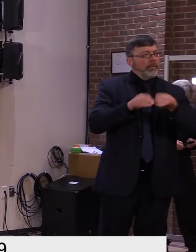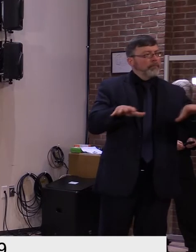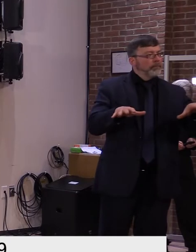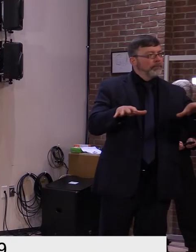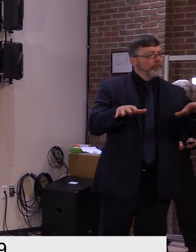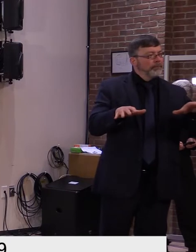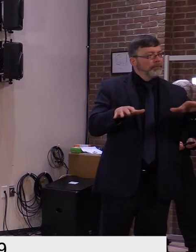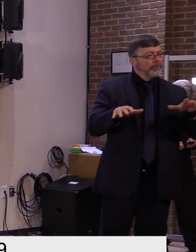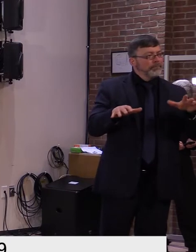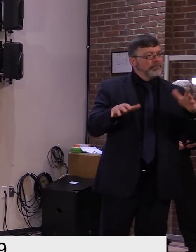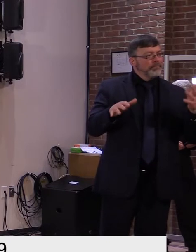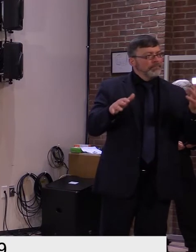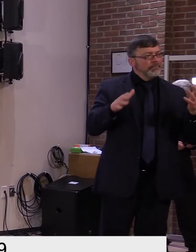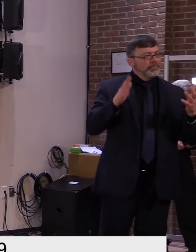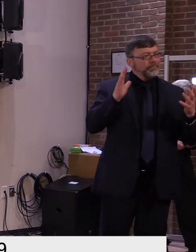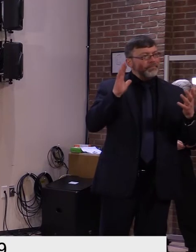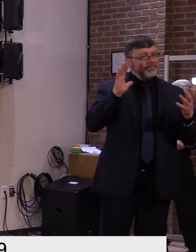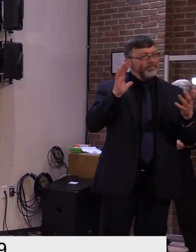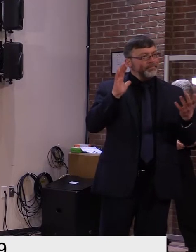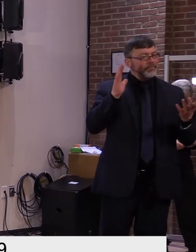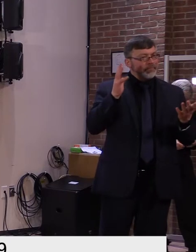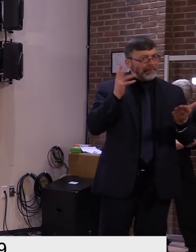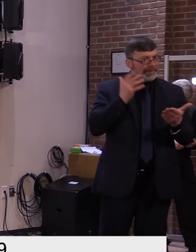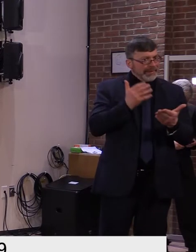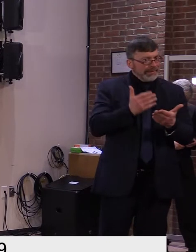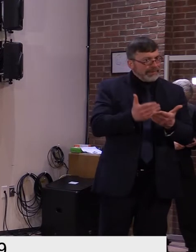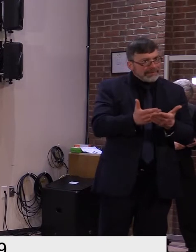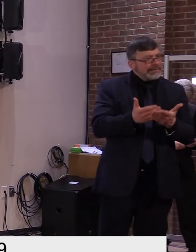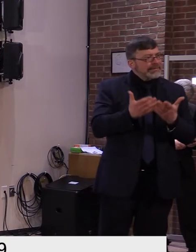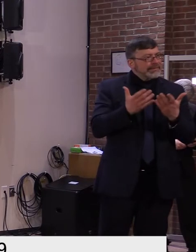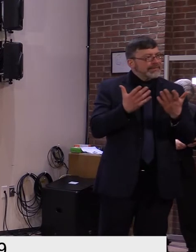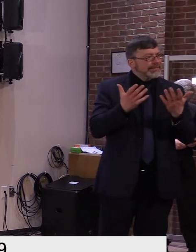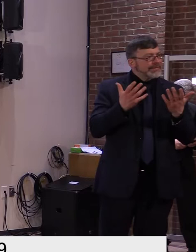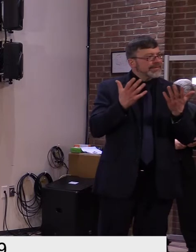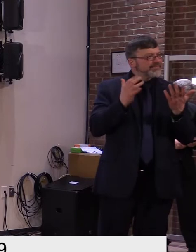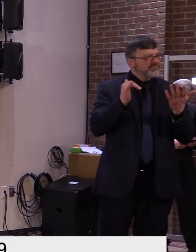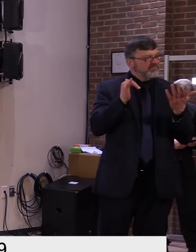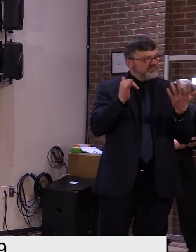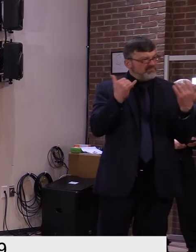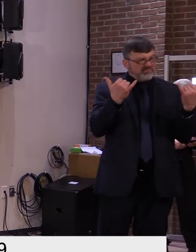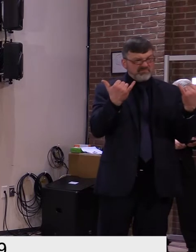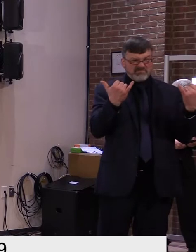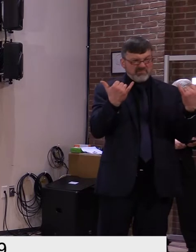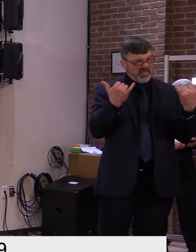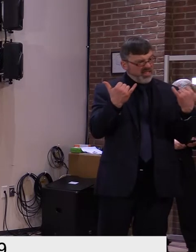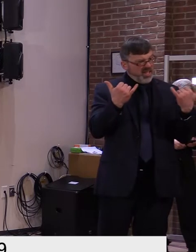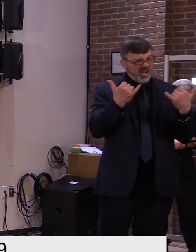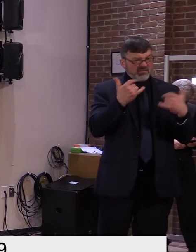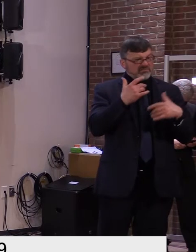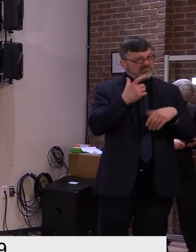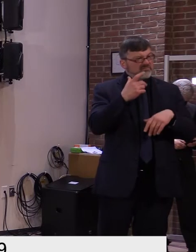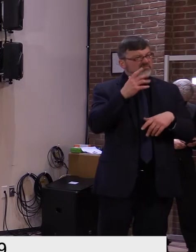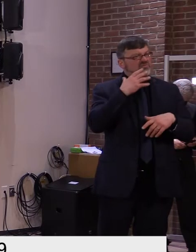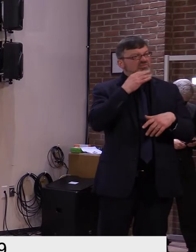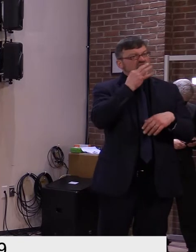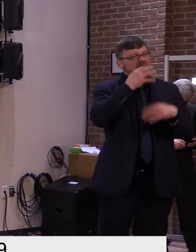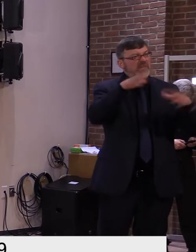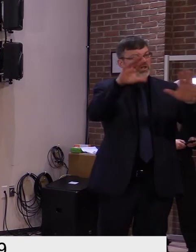School from their hockey tournament. I'm wondering, what schools are you aware of, Dr. French, that